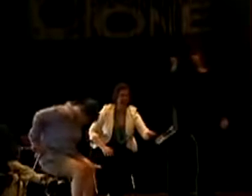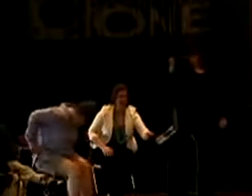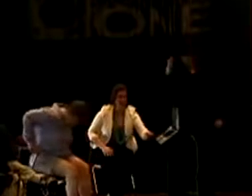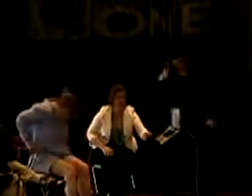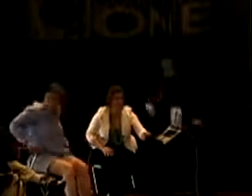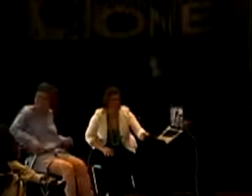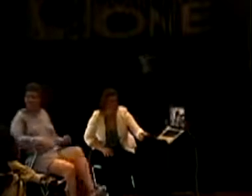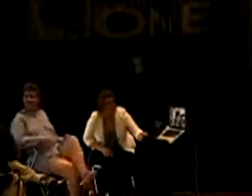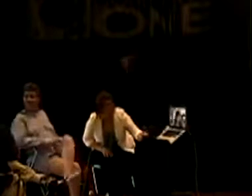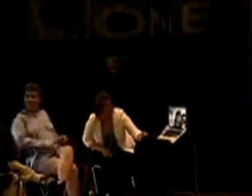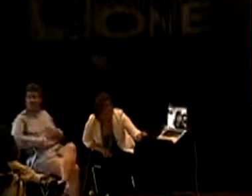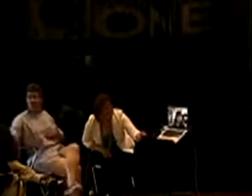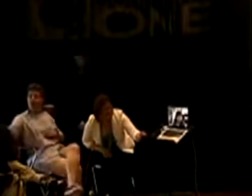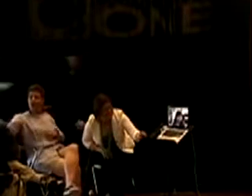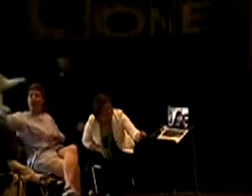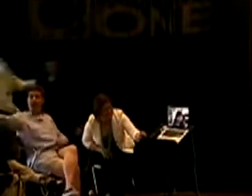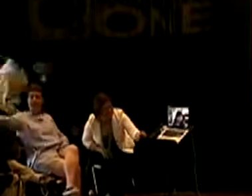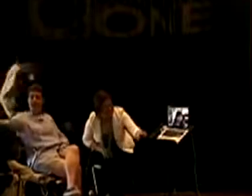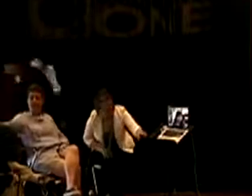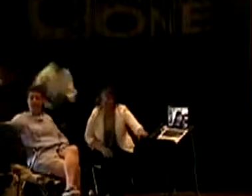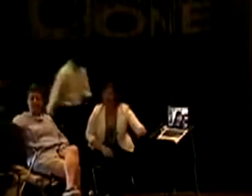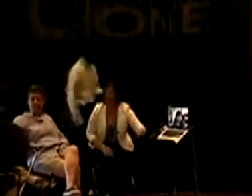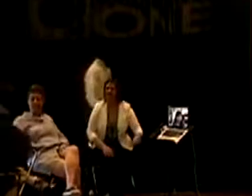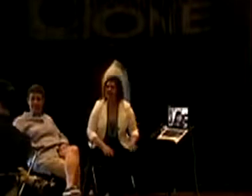Our free has a question.